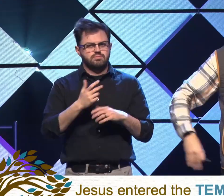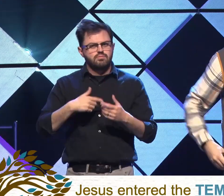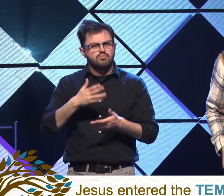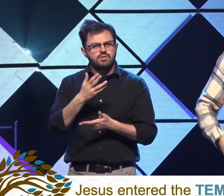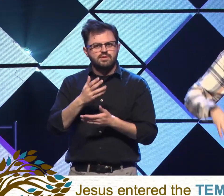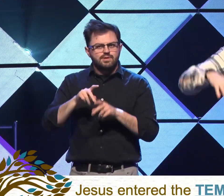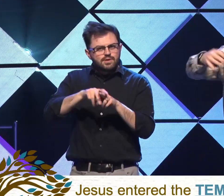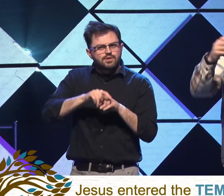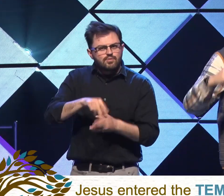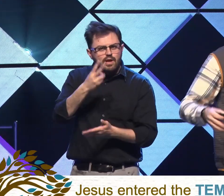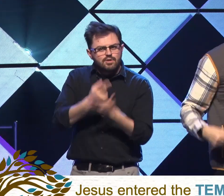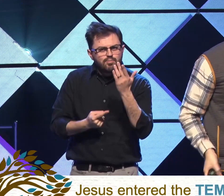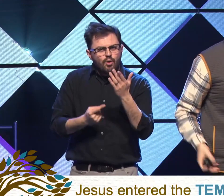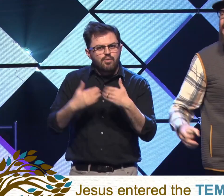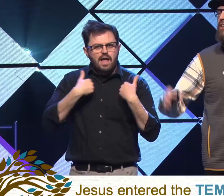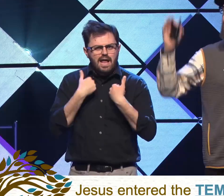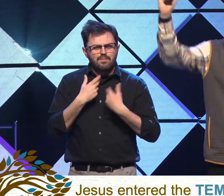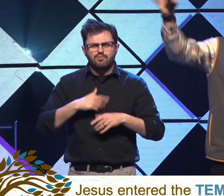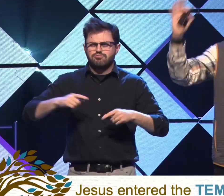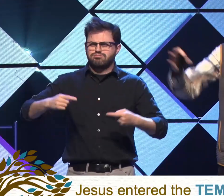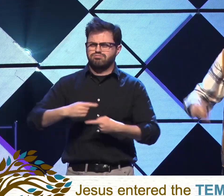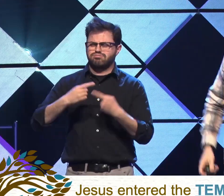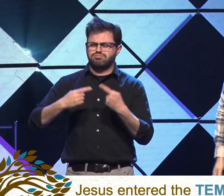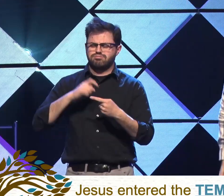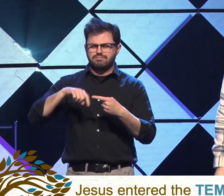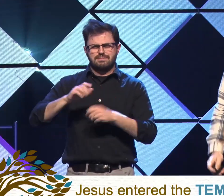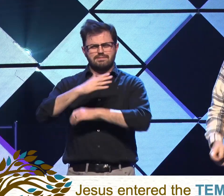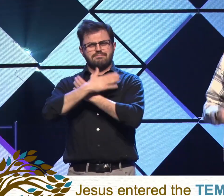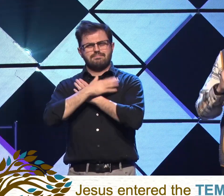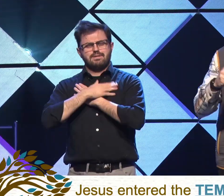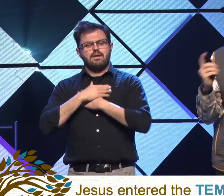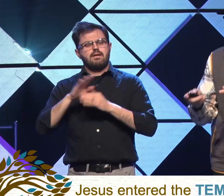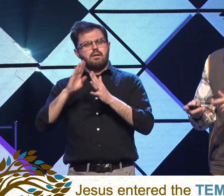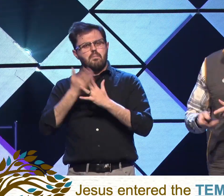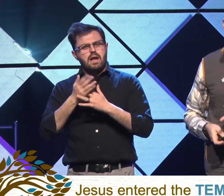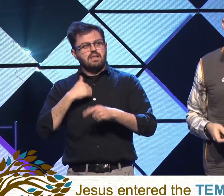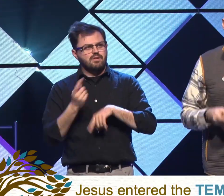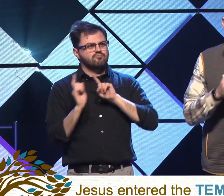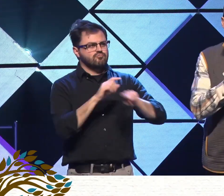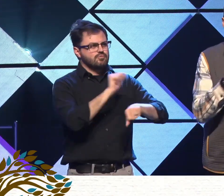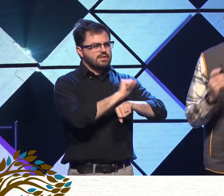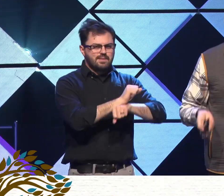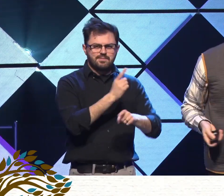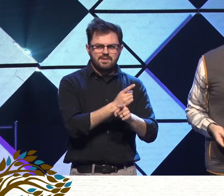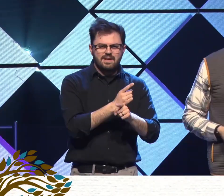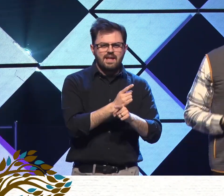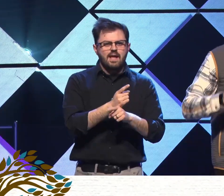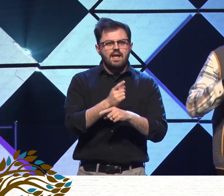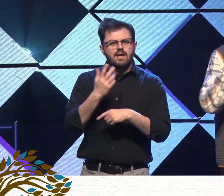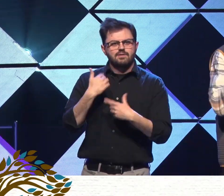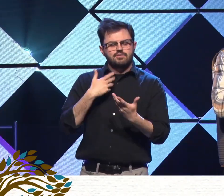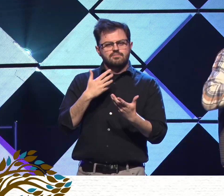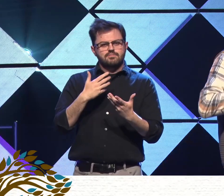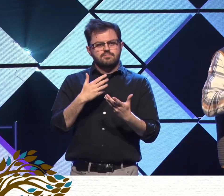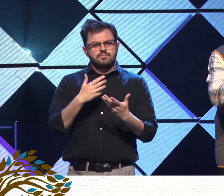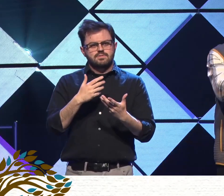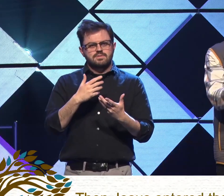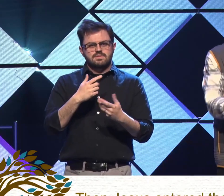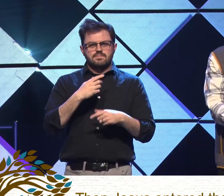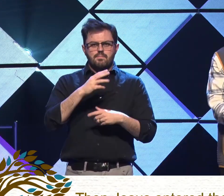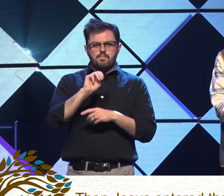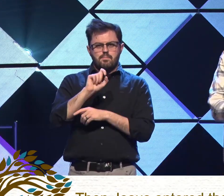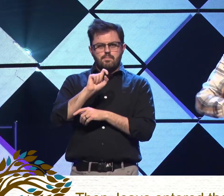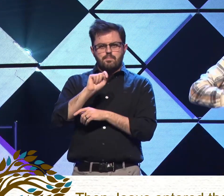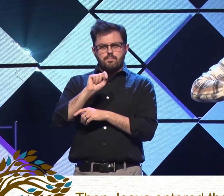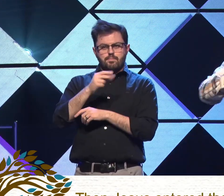both of them at the same time. Takes a little break and then he goes, I got to enter the temple now. So Matthew chapter 21, verse 12 through 16, it says, then Jesus entered